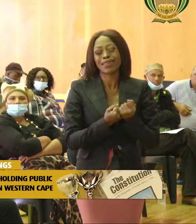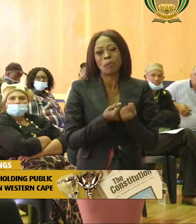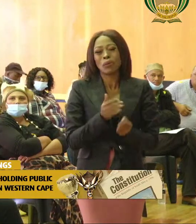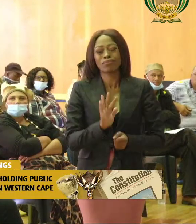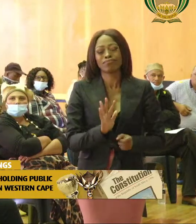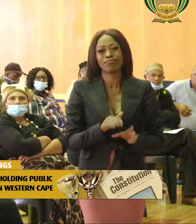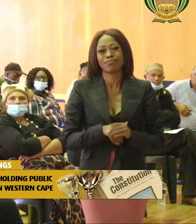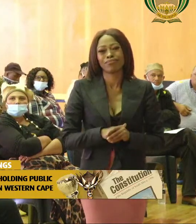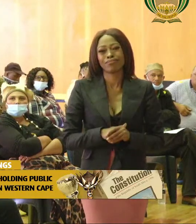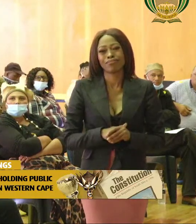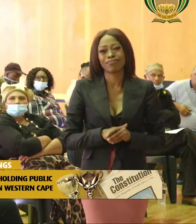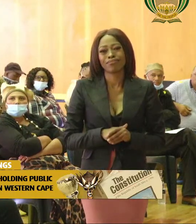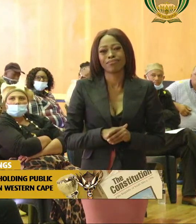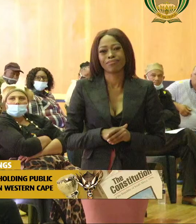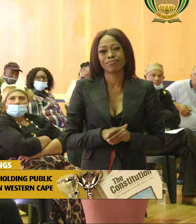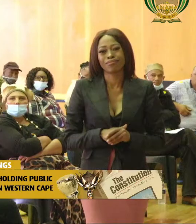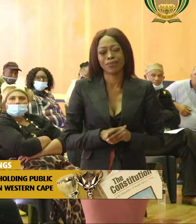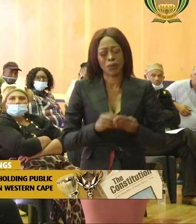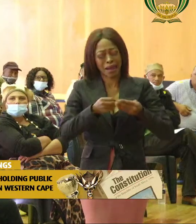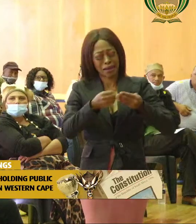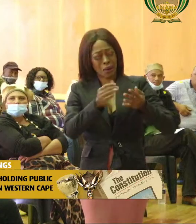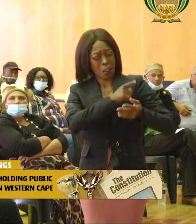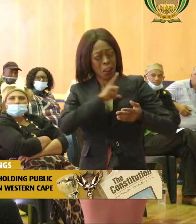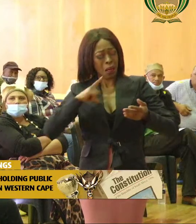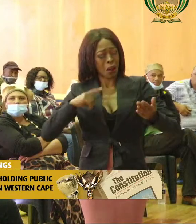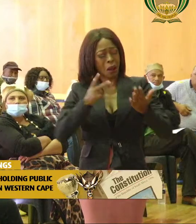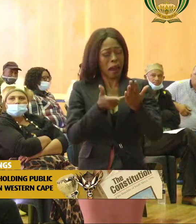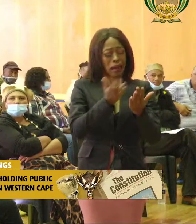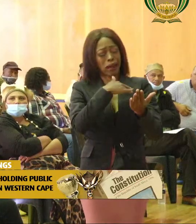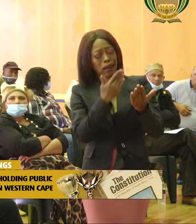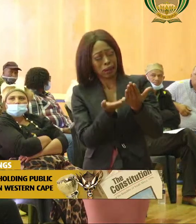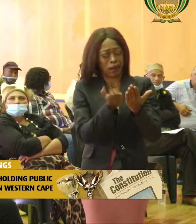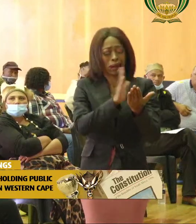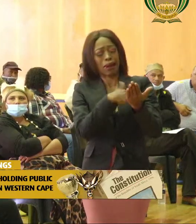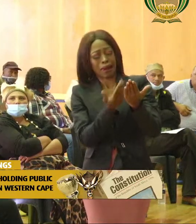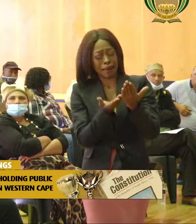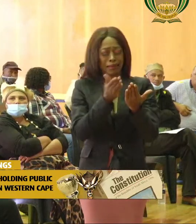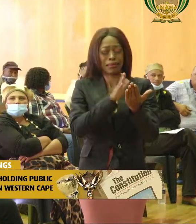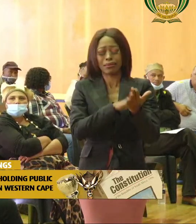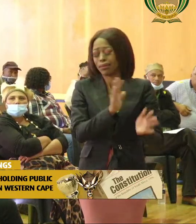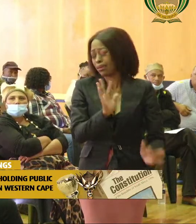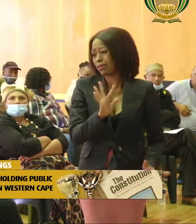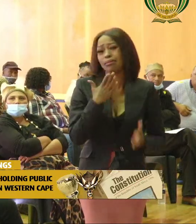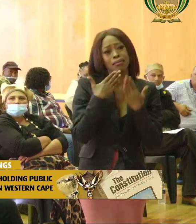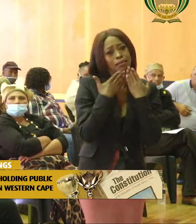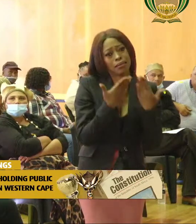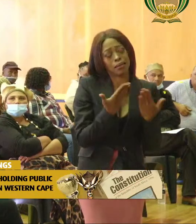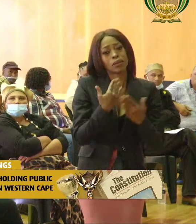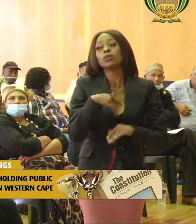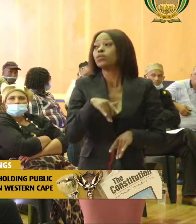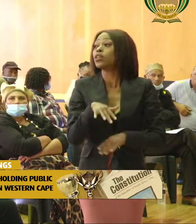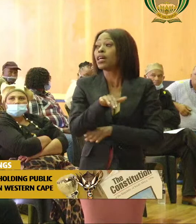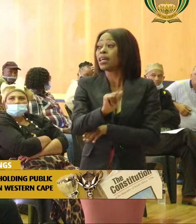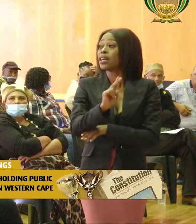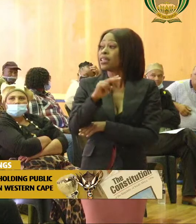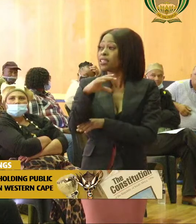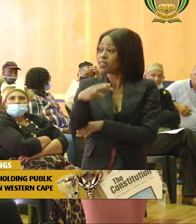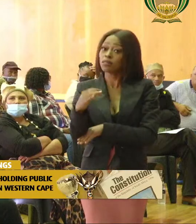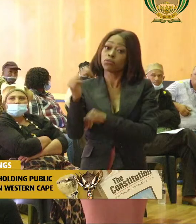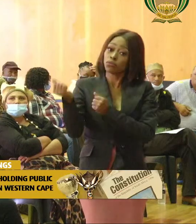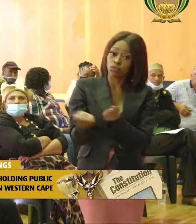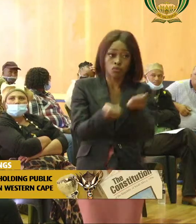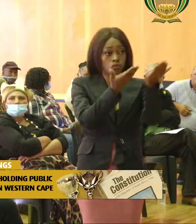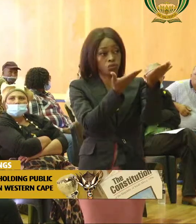yoba ngaba sibe neballot ende kakhulu kangaka yana. Yeah, enkosi comrade yam, i-ANC yenza ke lo